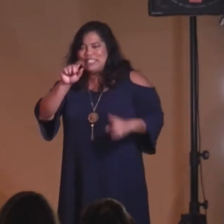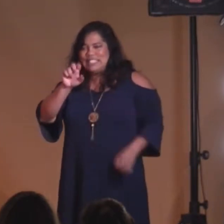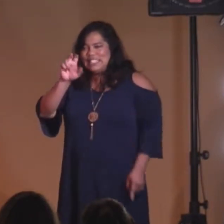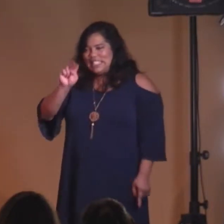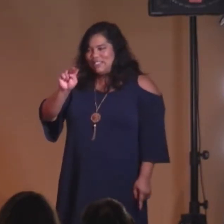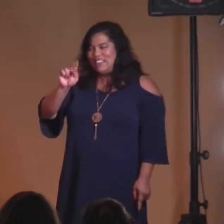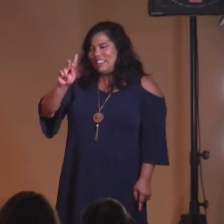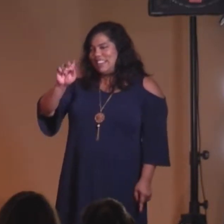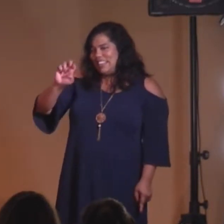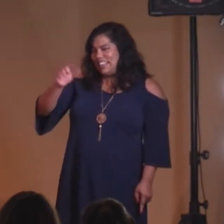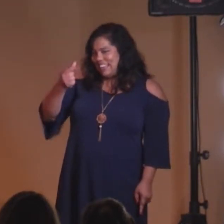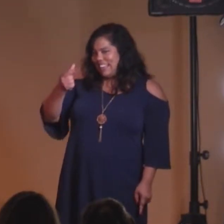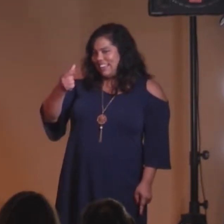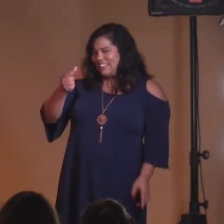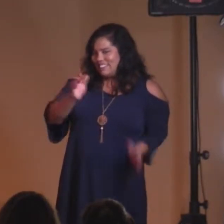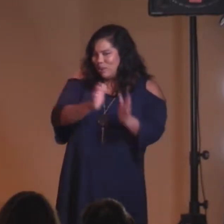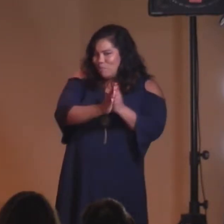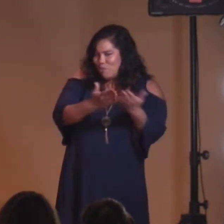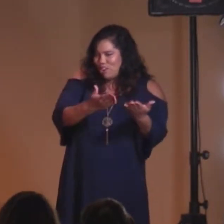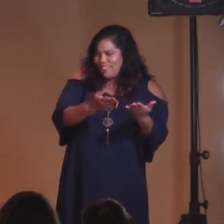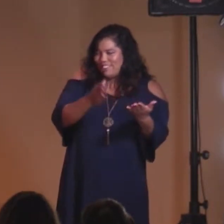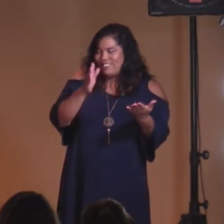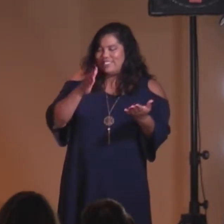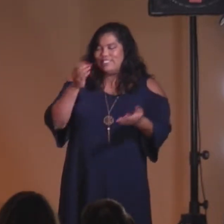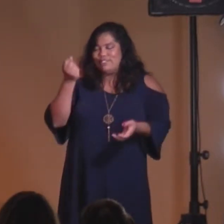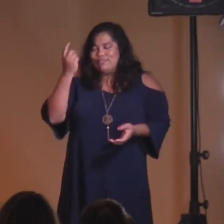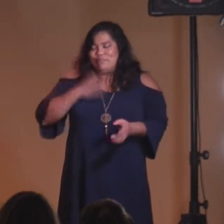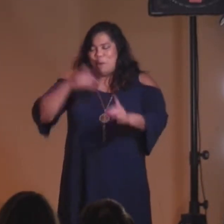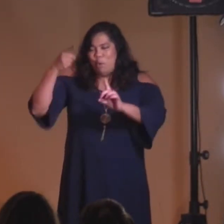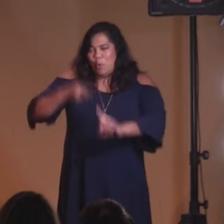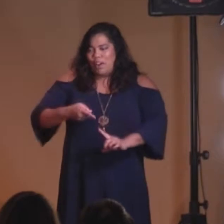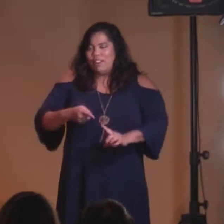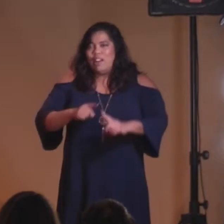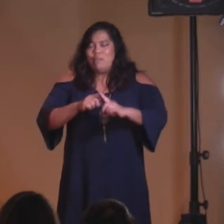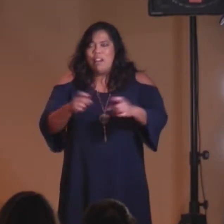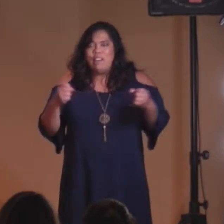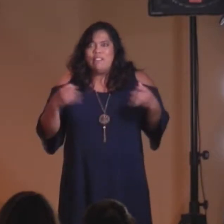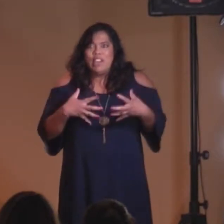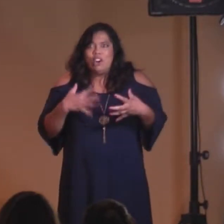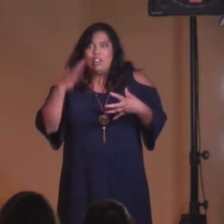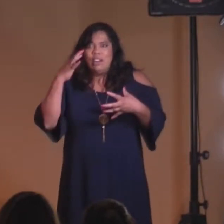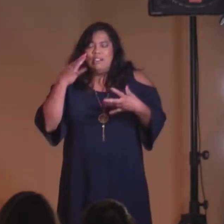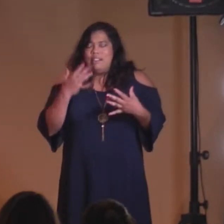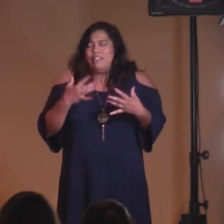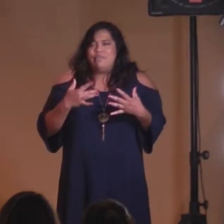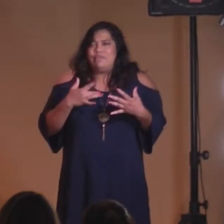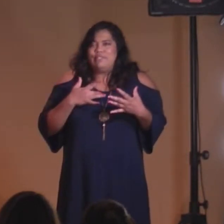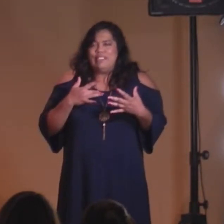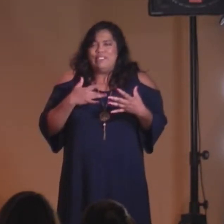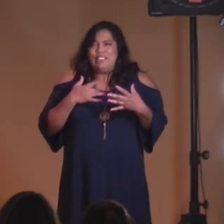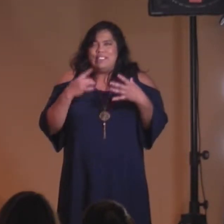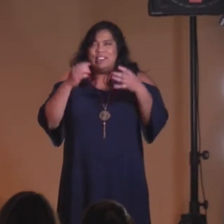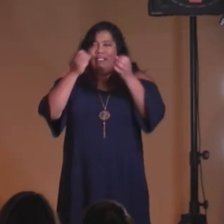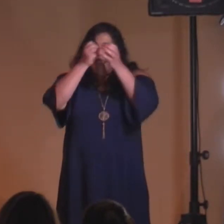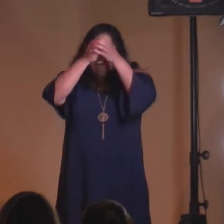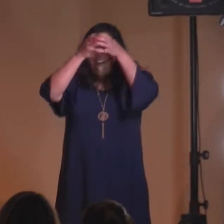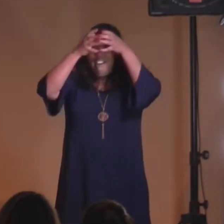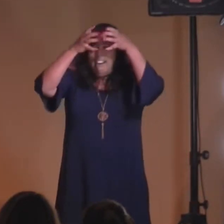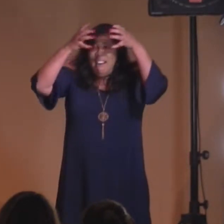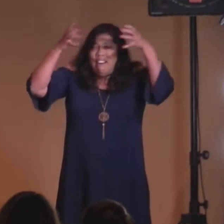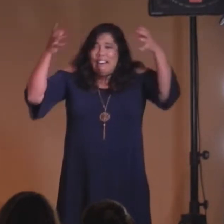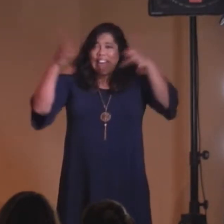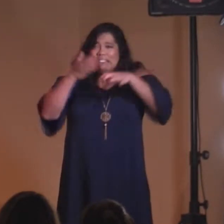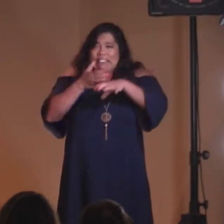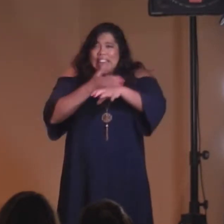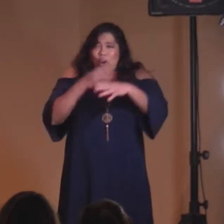sorry. But you get my point. That's what fear does to us. It spirals and spirals and